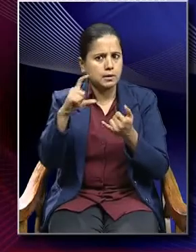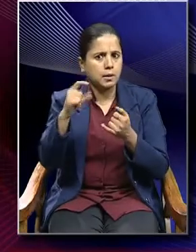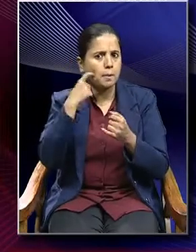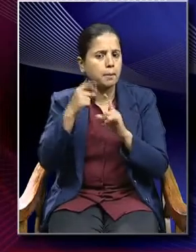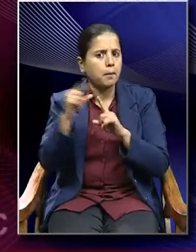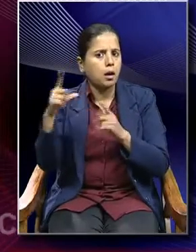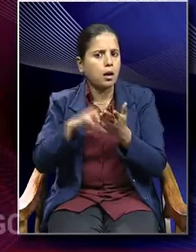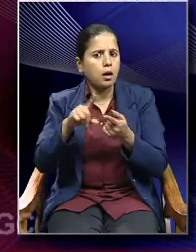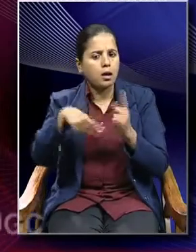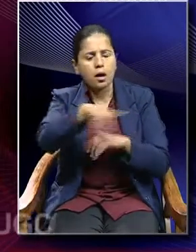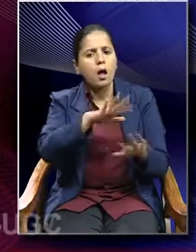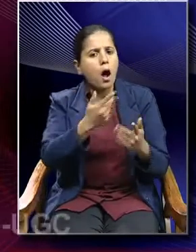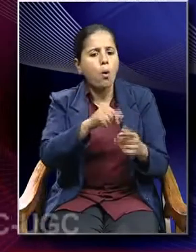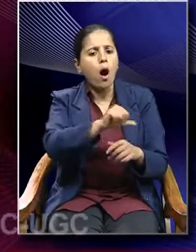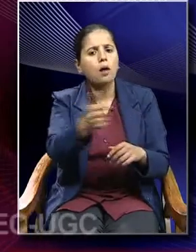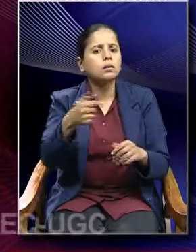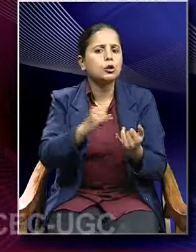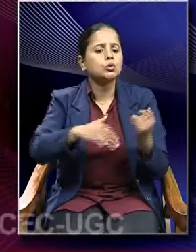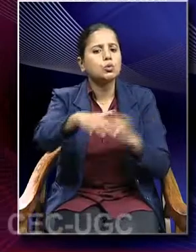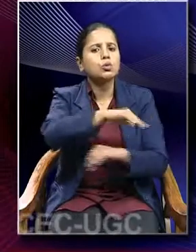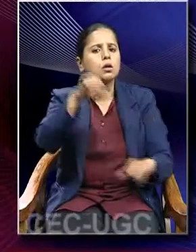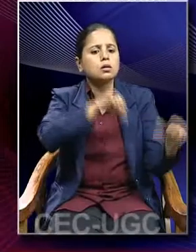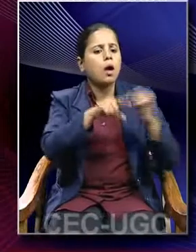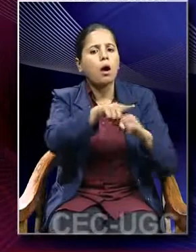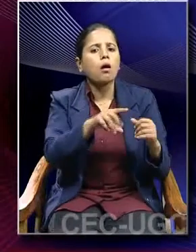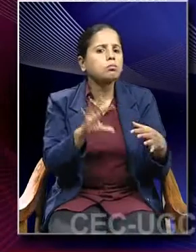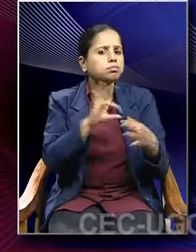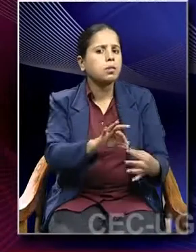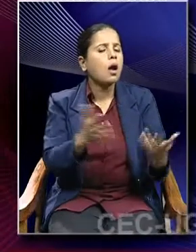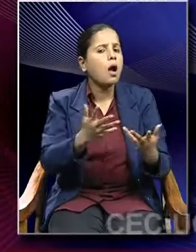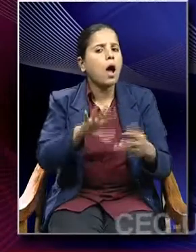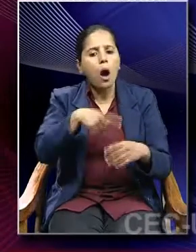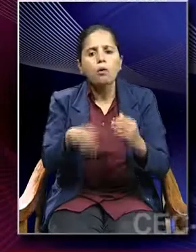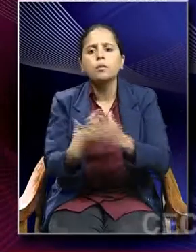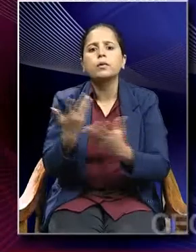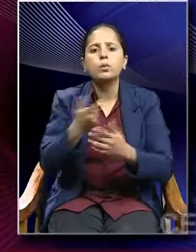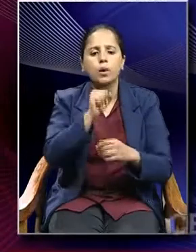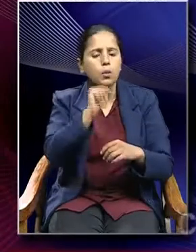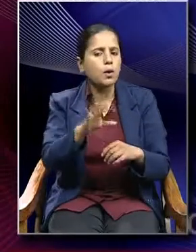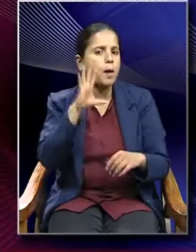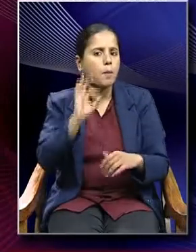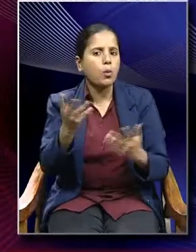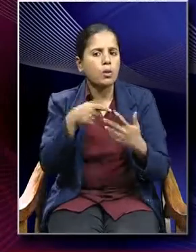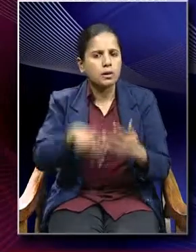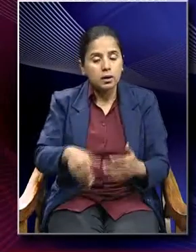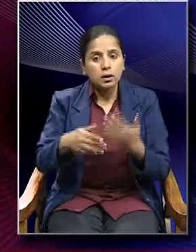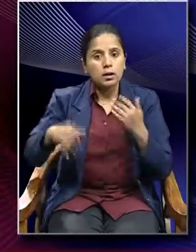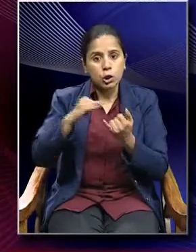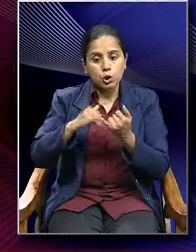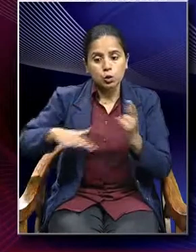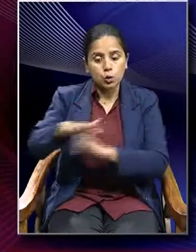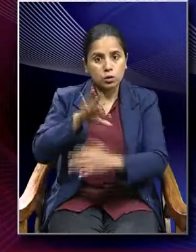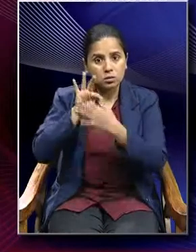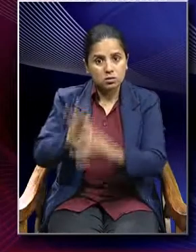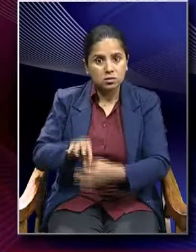science discipline, how it emerged, and what are its scope and significance of studying sociology. So to